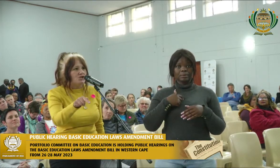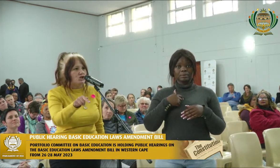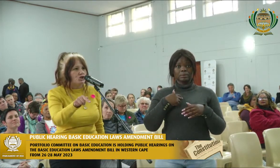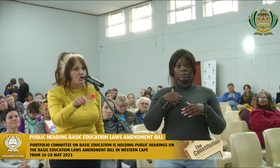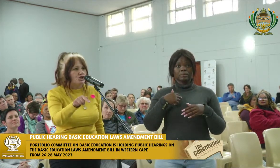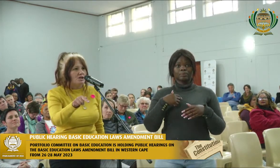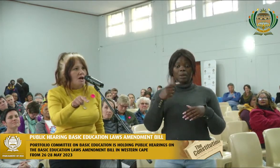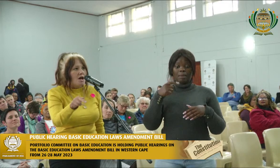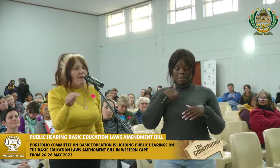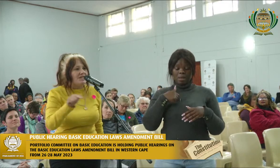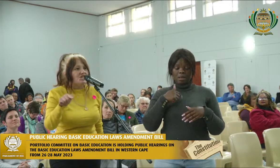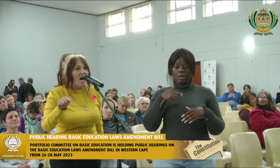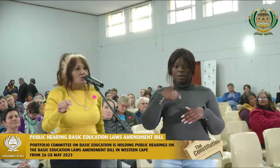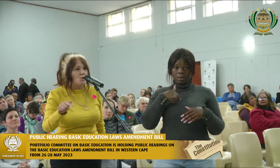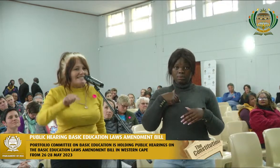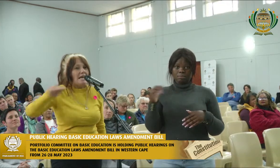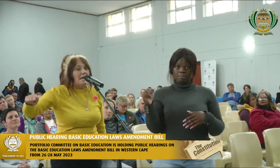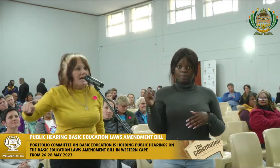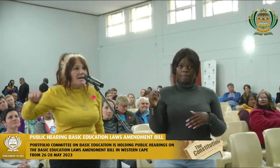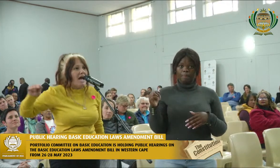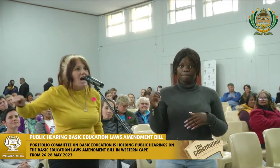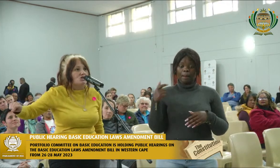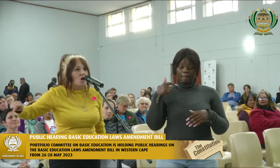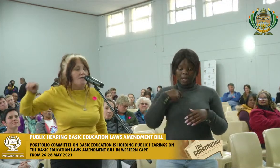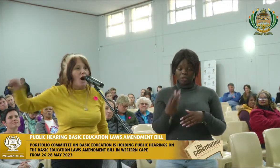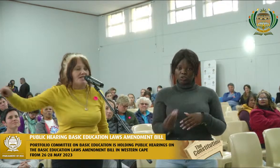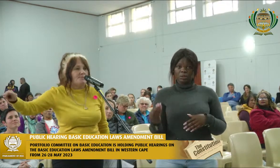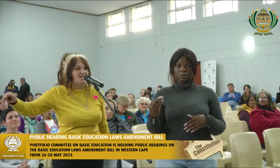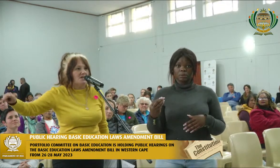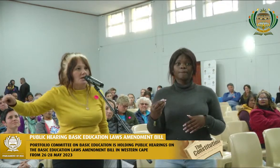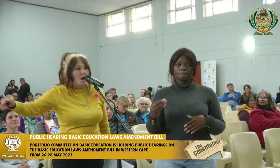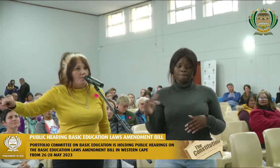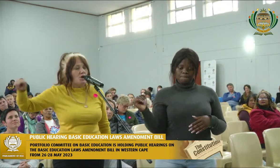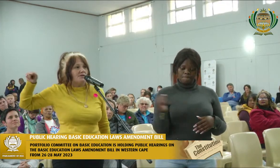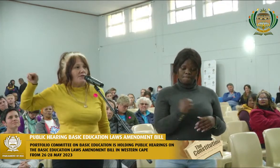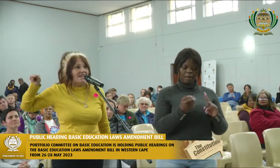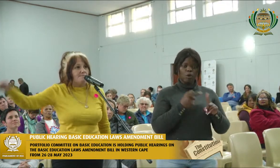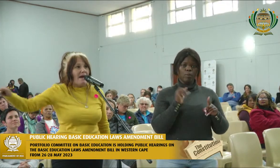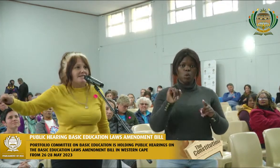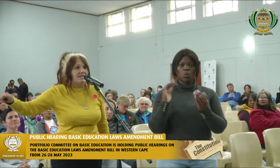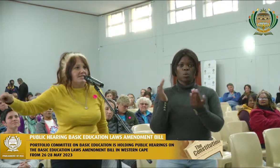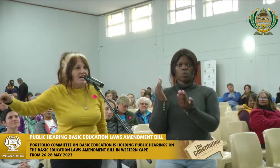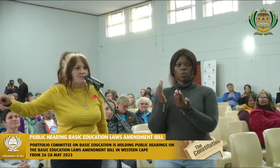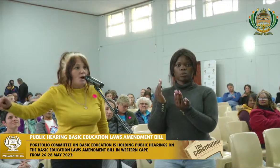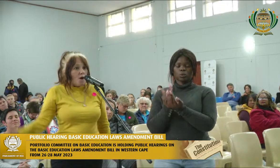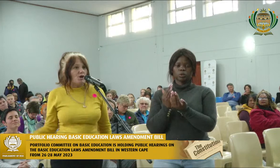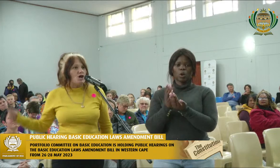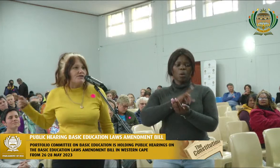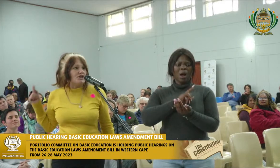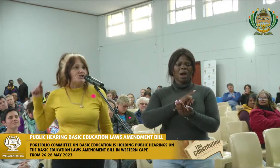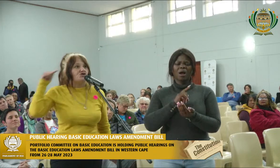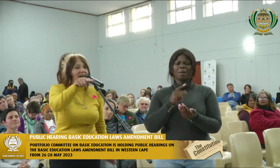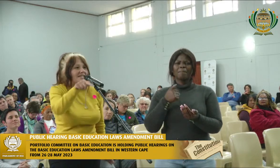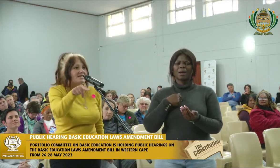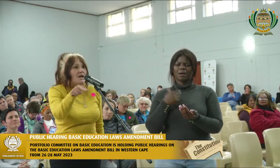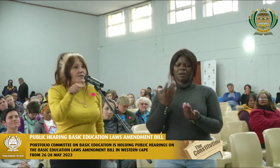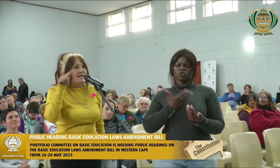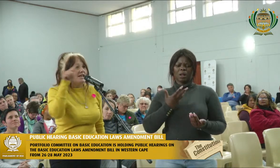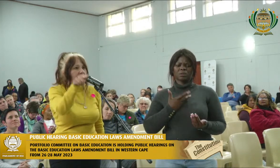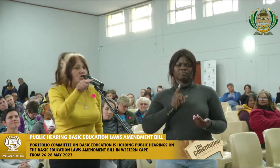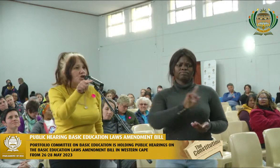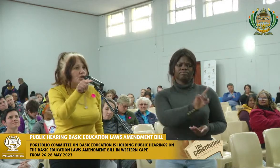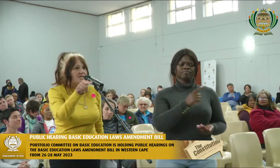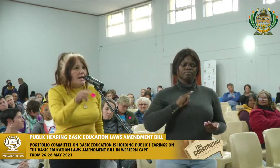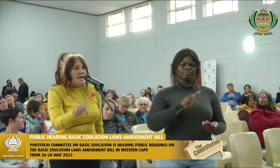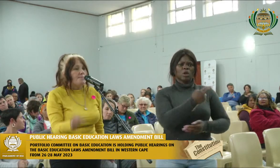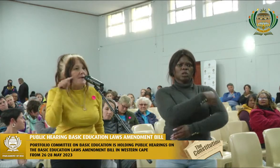in your institution. My child was in and out of hospital because of asthmatic attacks, because of the stress that